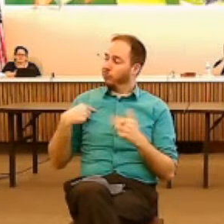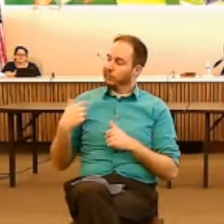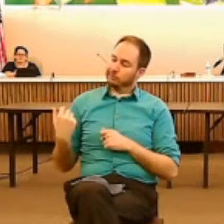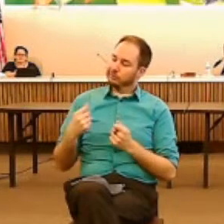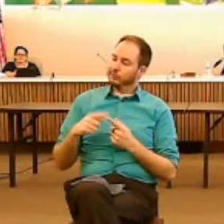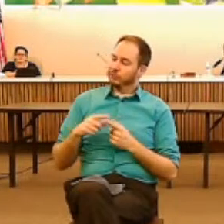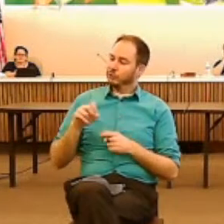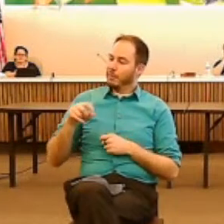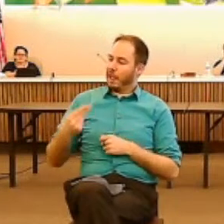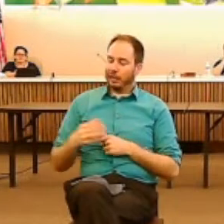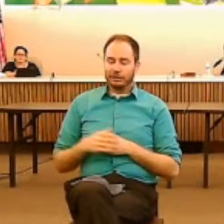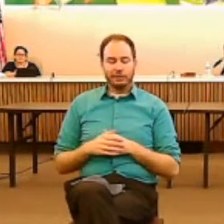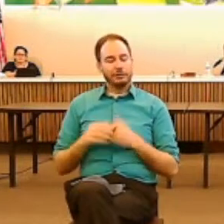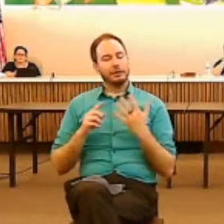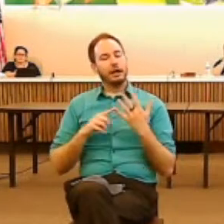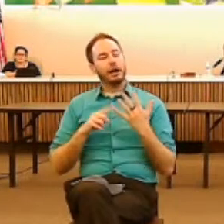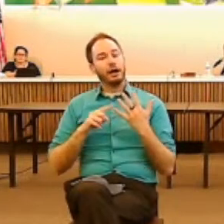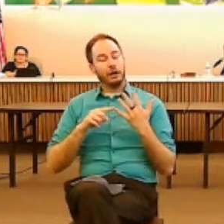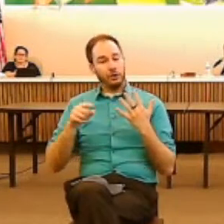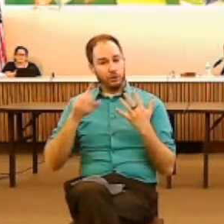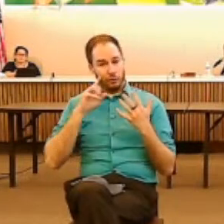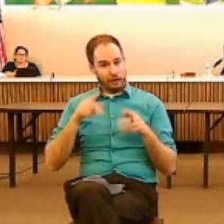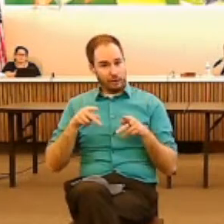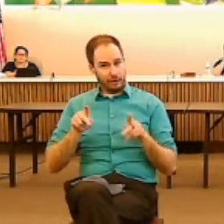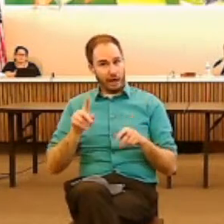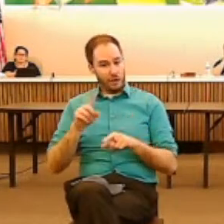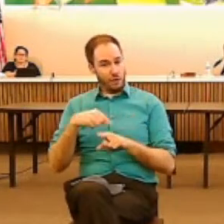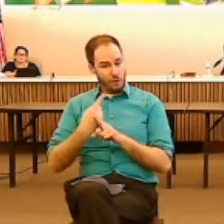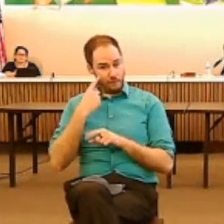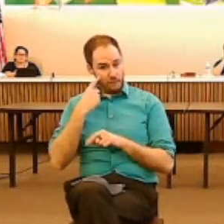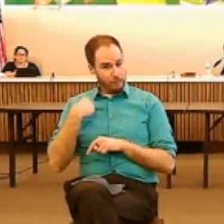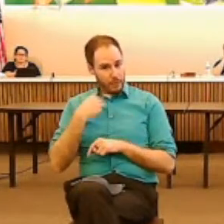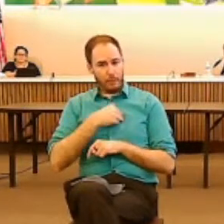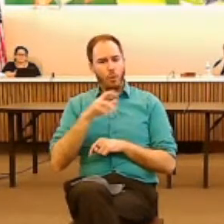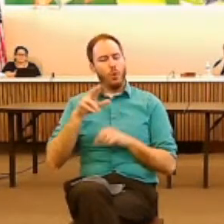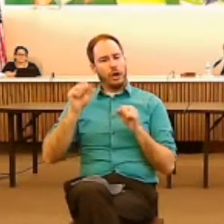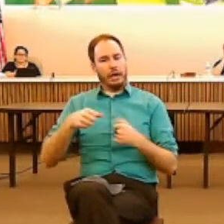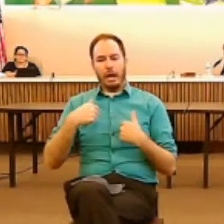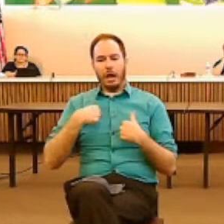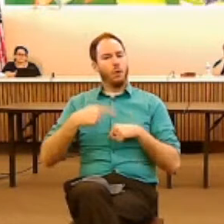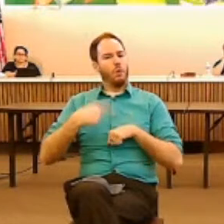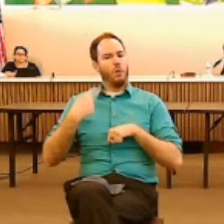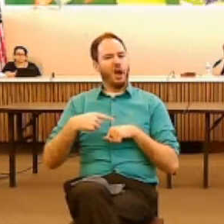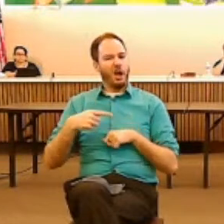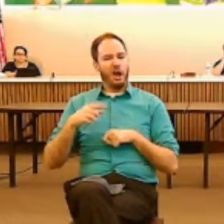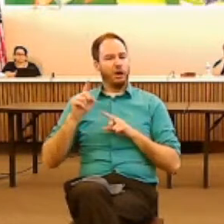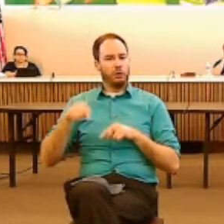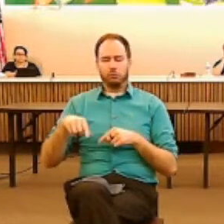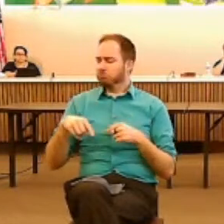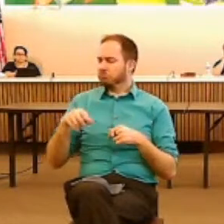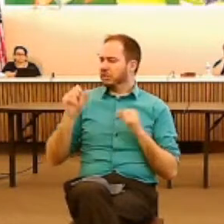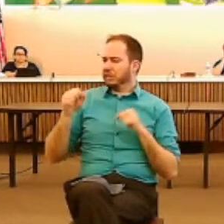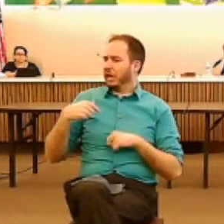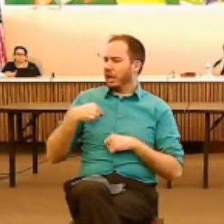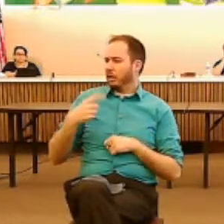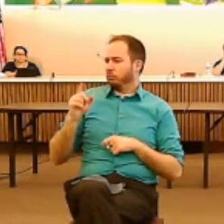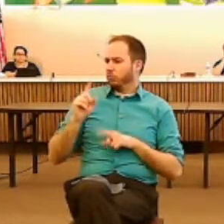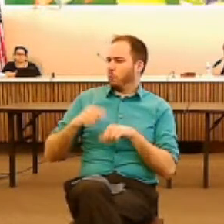splash customer So someday. is this going to allow, is this only going to be for memberships or it's going to allow one-time use? One-time use. No,